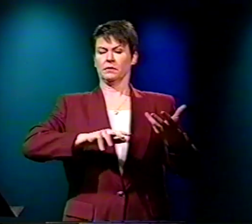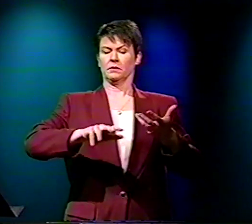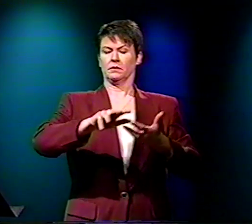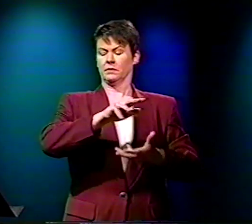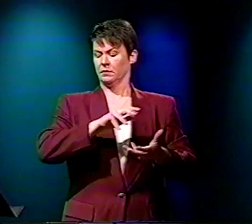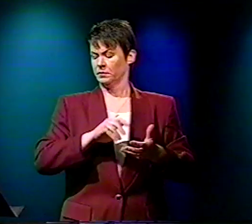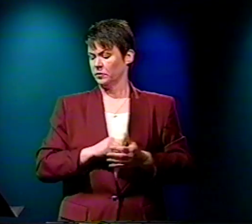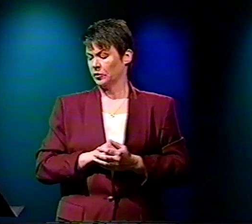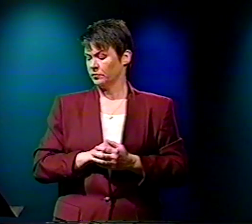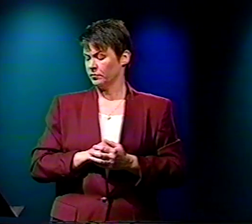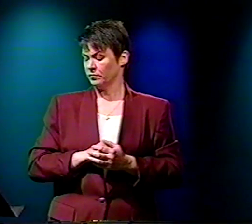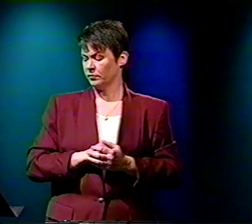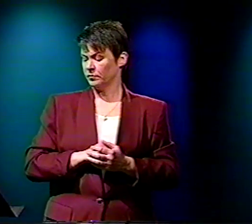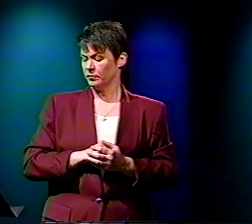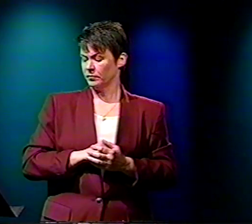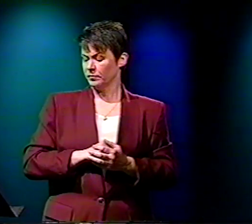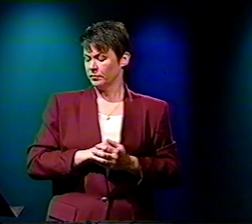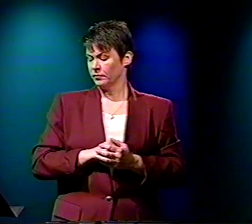that adds to this sense of ambivalence.